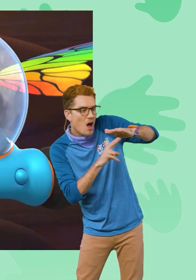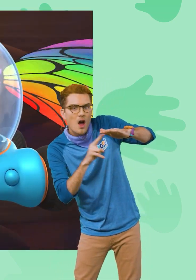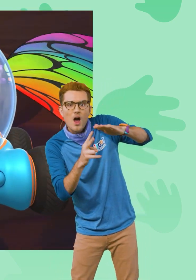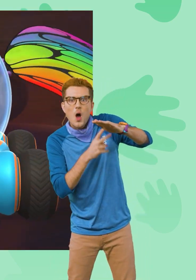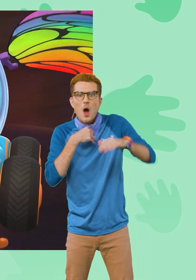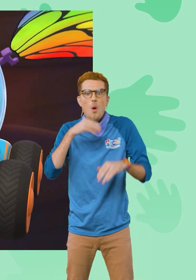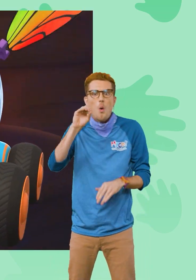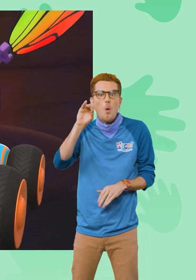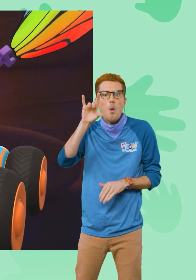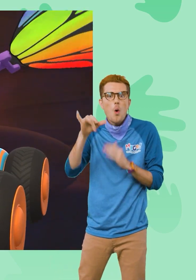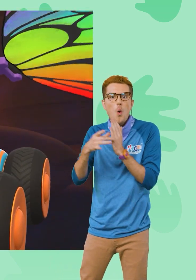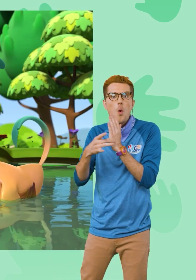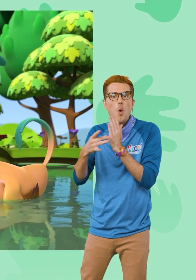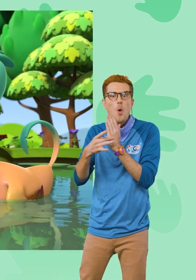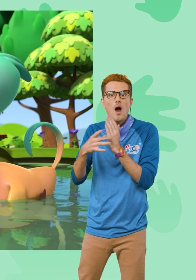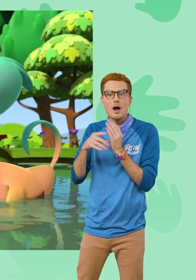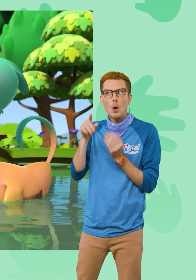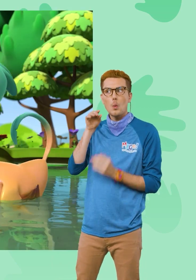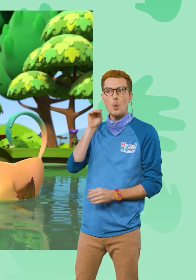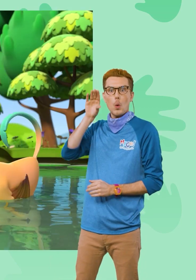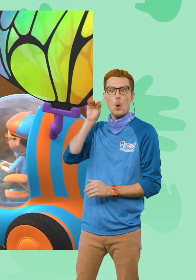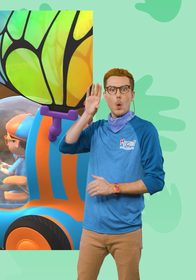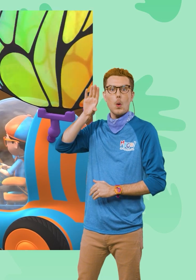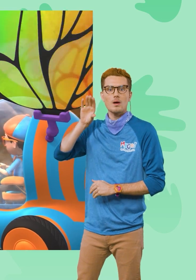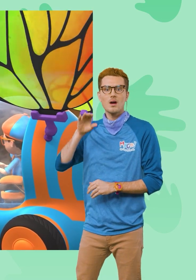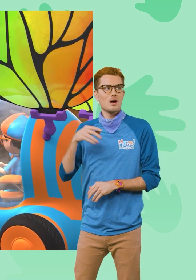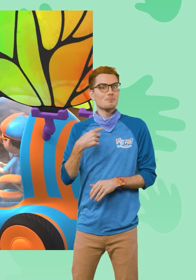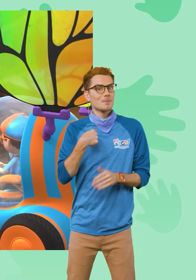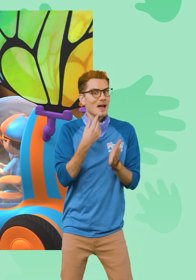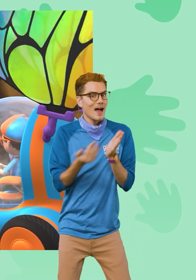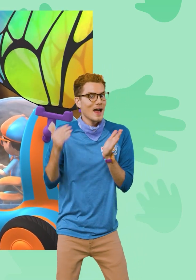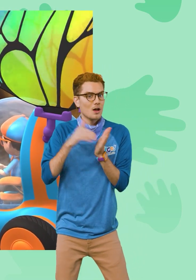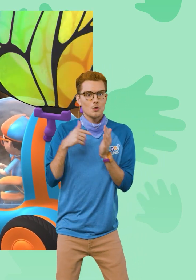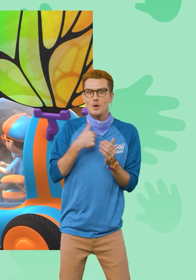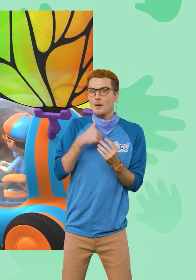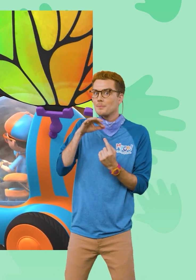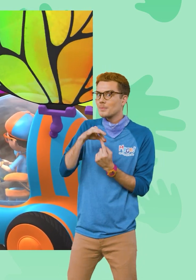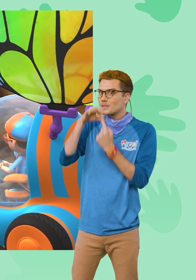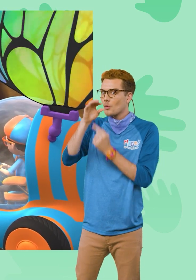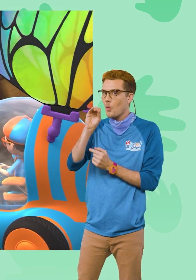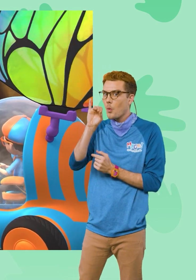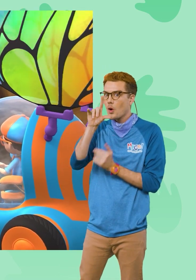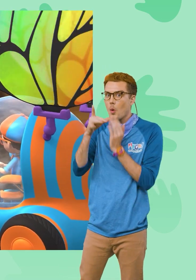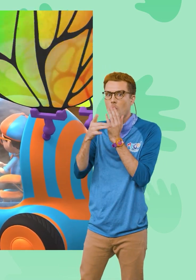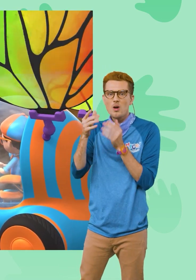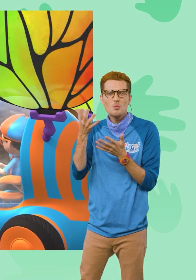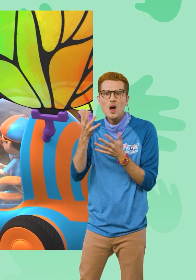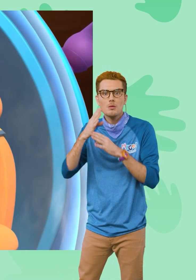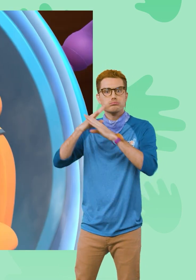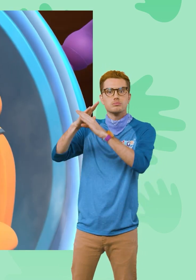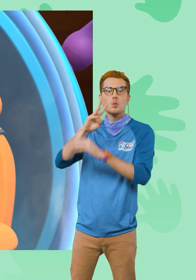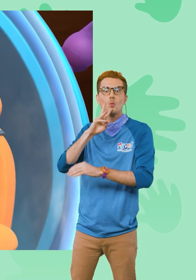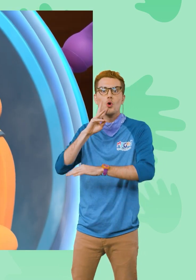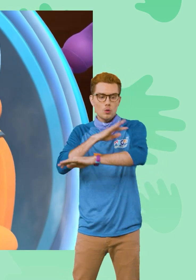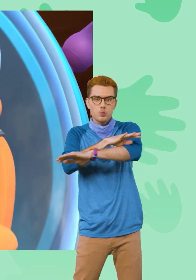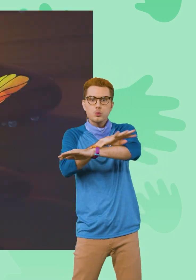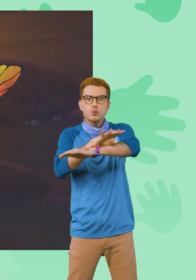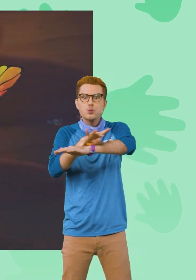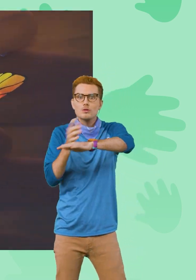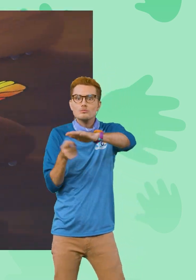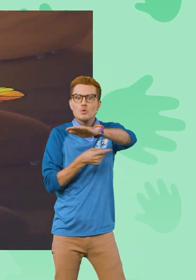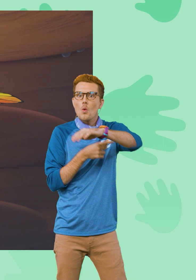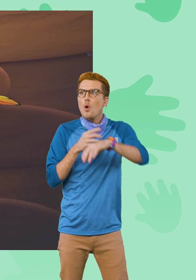feathers are kind of oily. See again, we make a special oil that keeps our feathers waterproof.